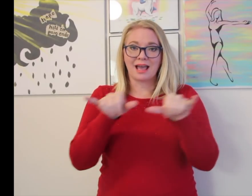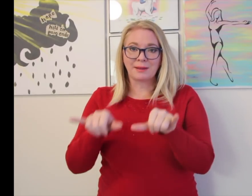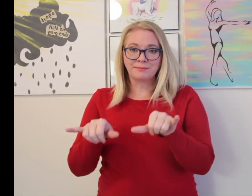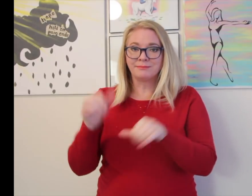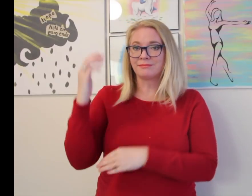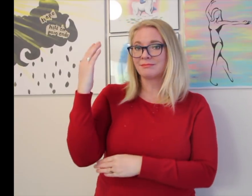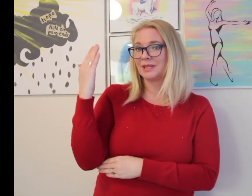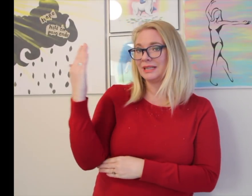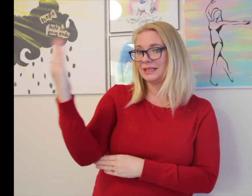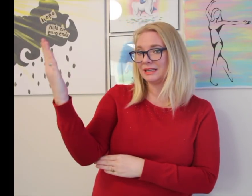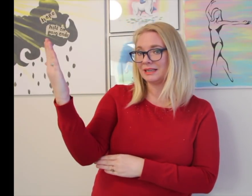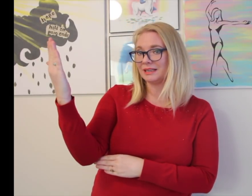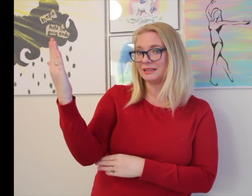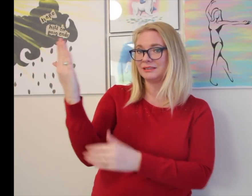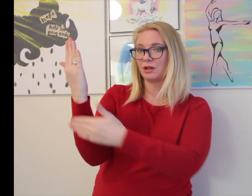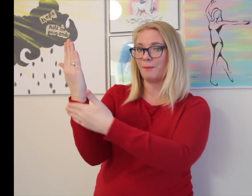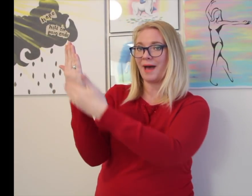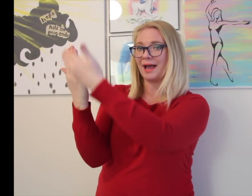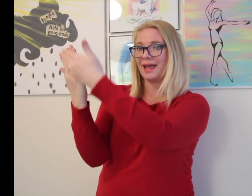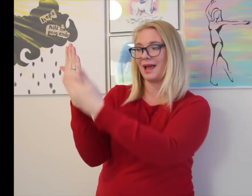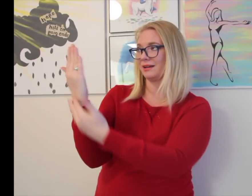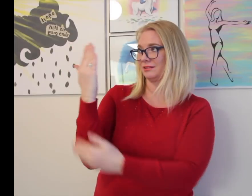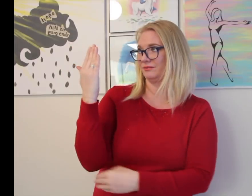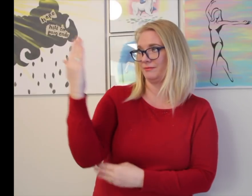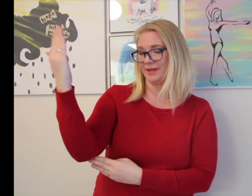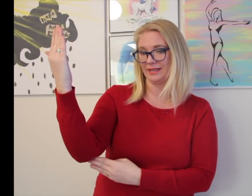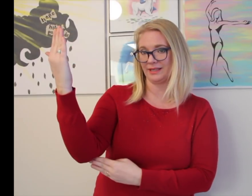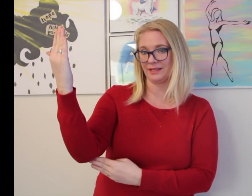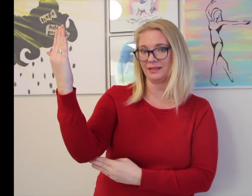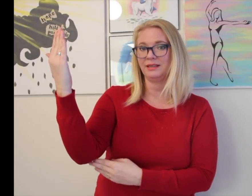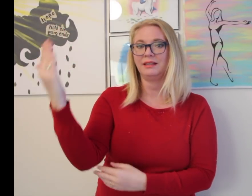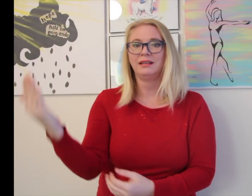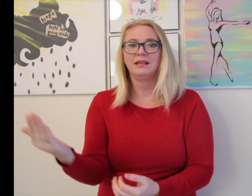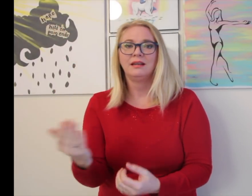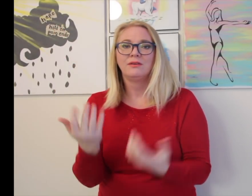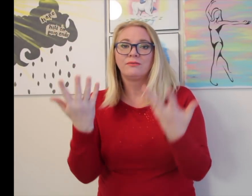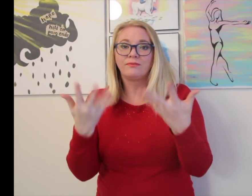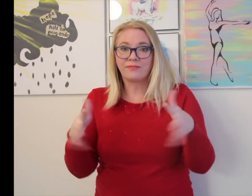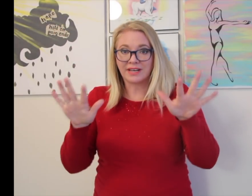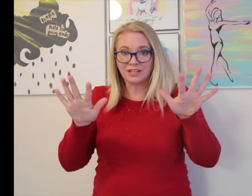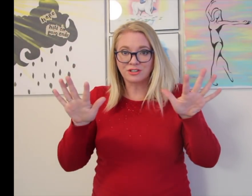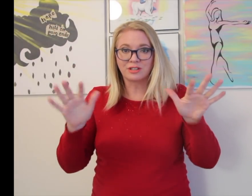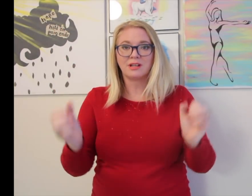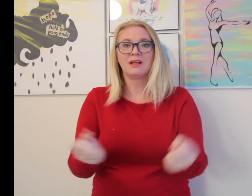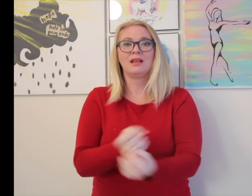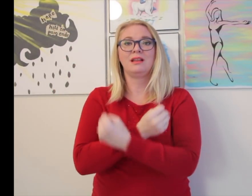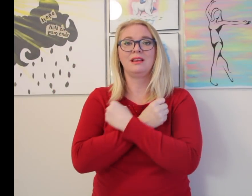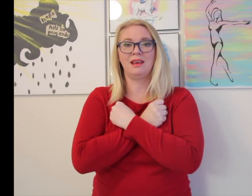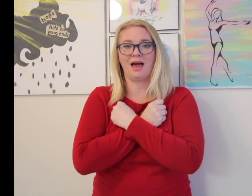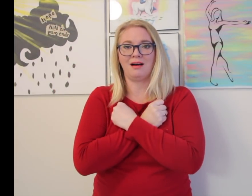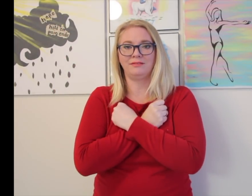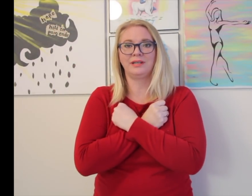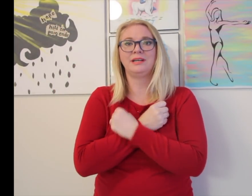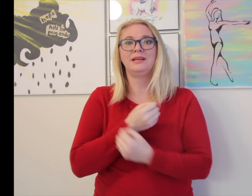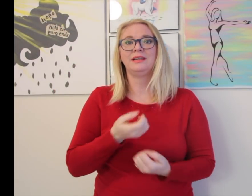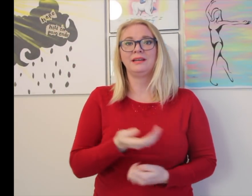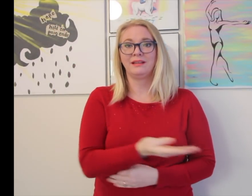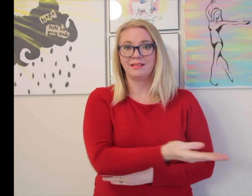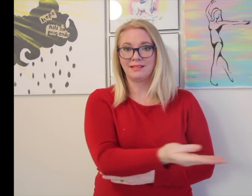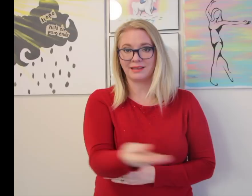sing, he, so backhand, he, finish, love,